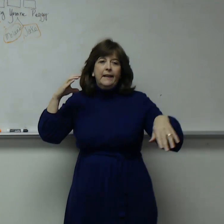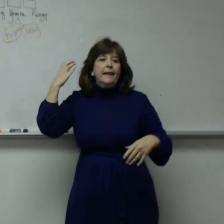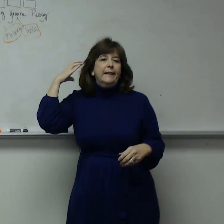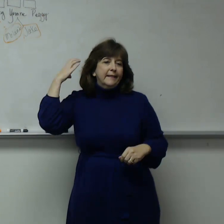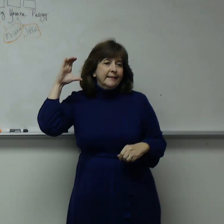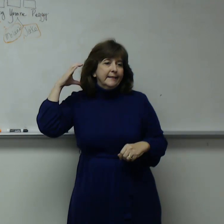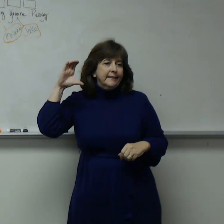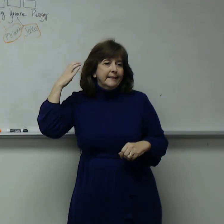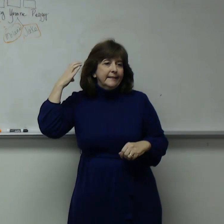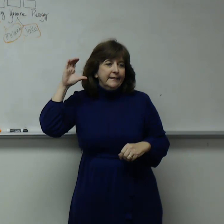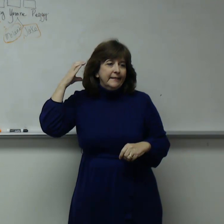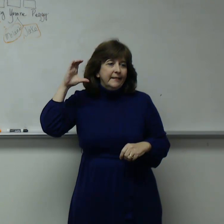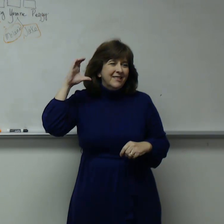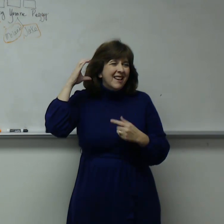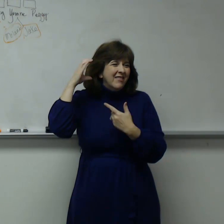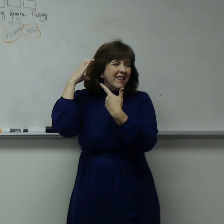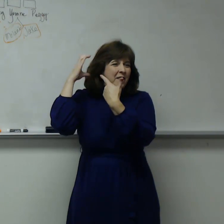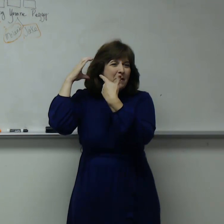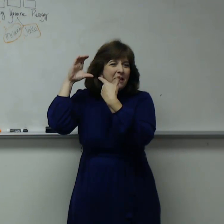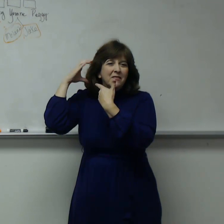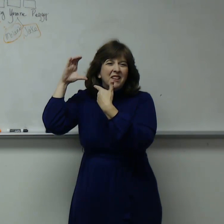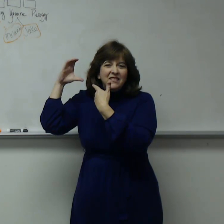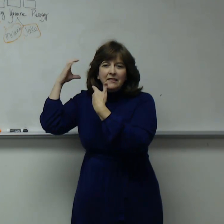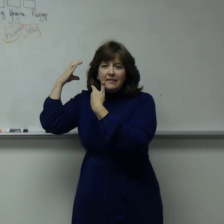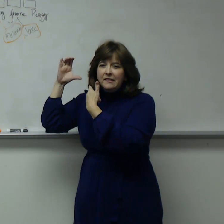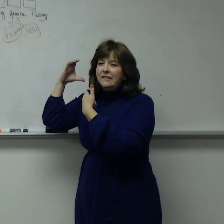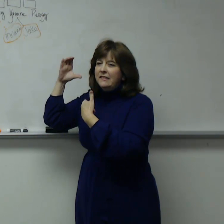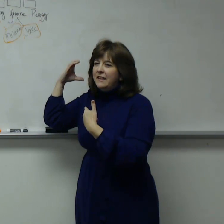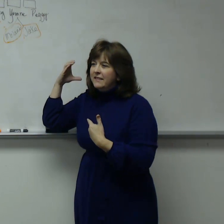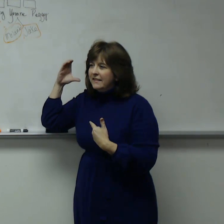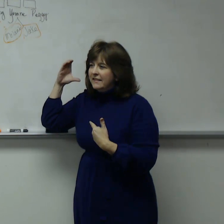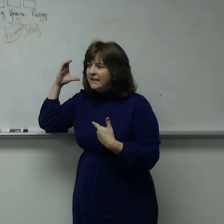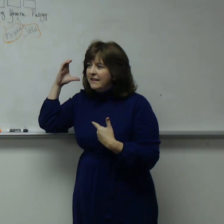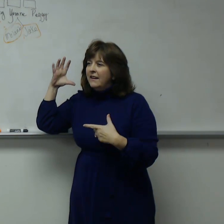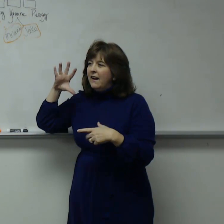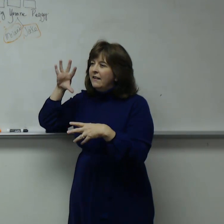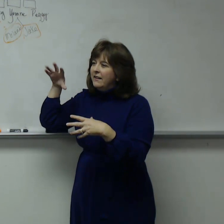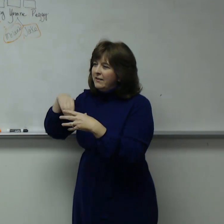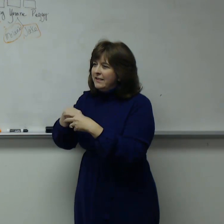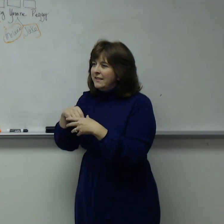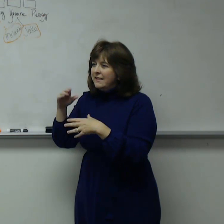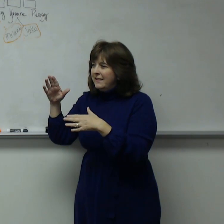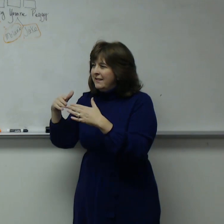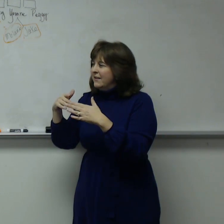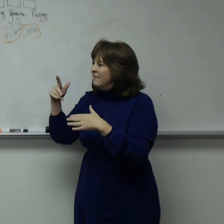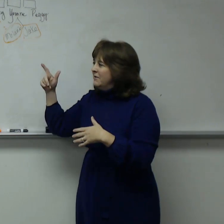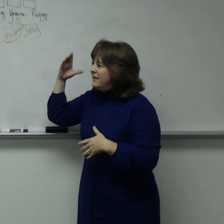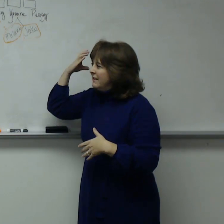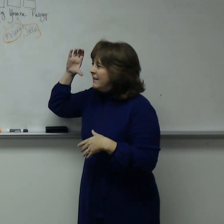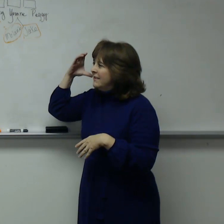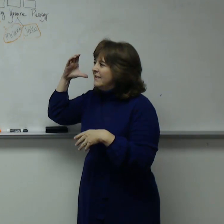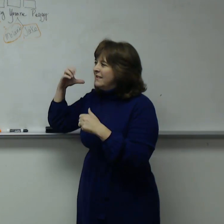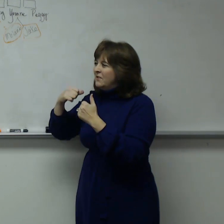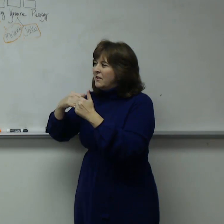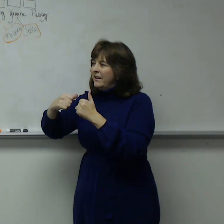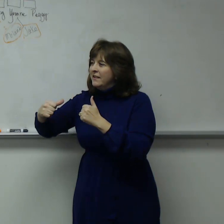can cousins, just kind of in the middle, cousins. Only because this, once you get to cousins and you start getting